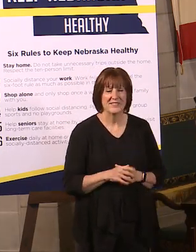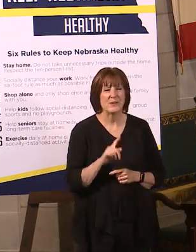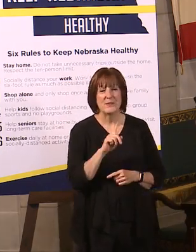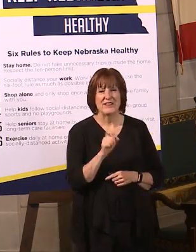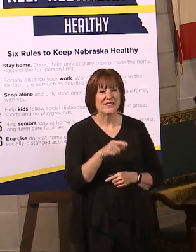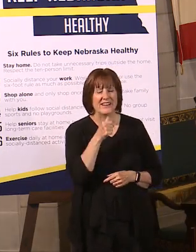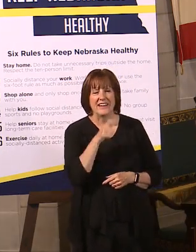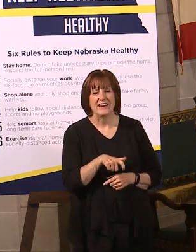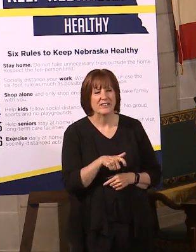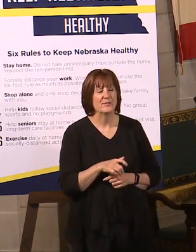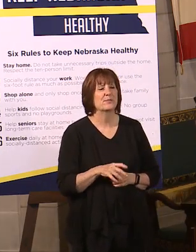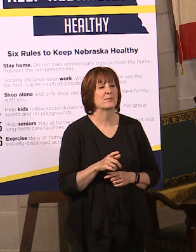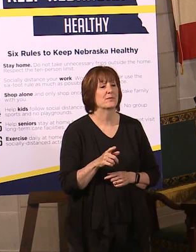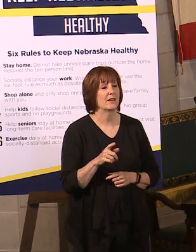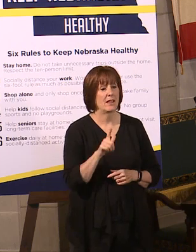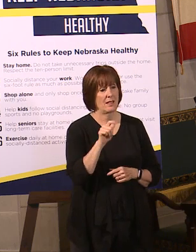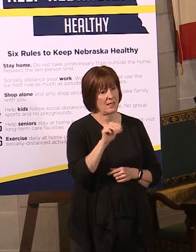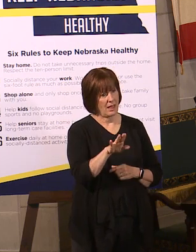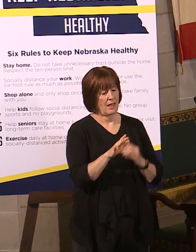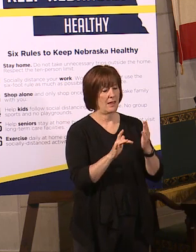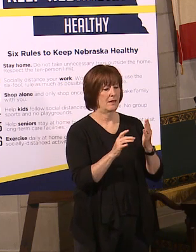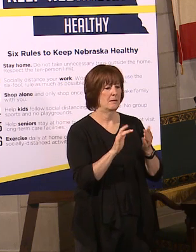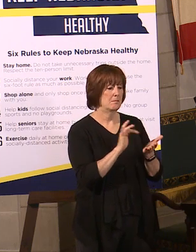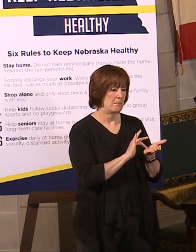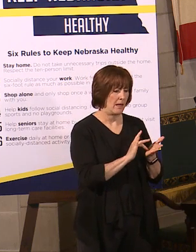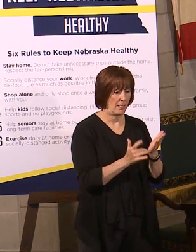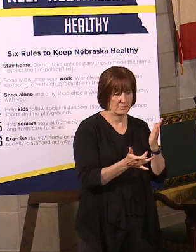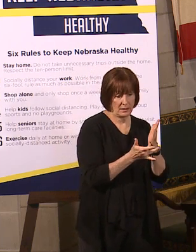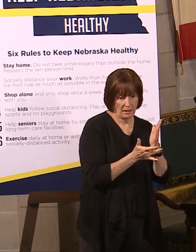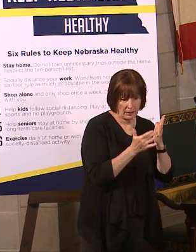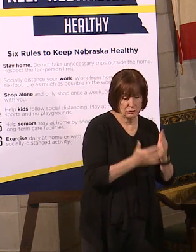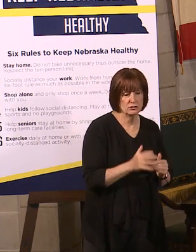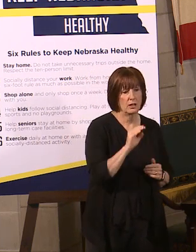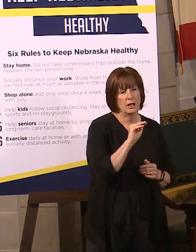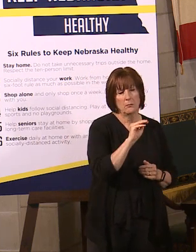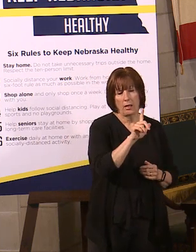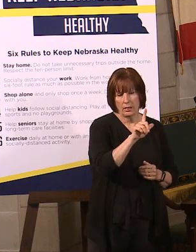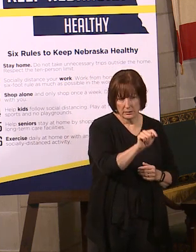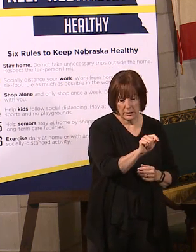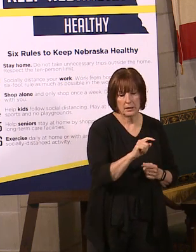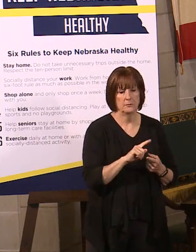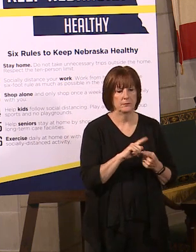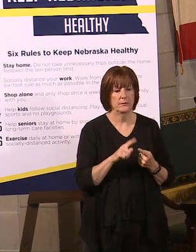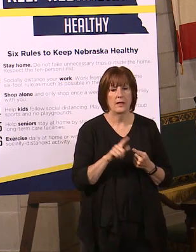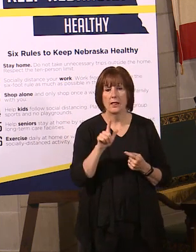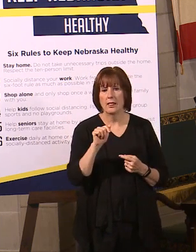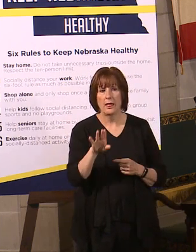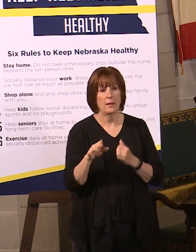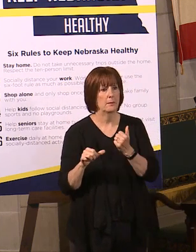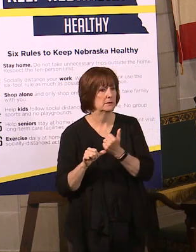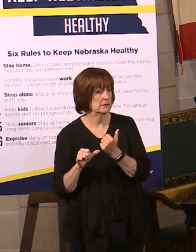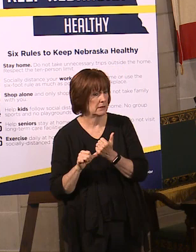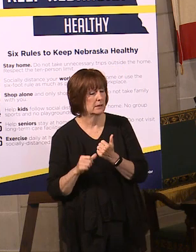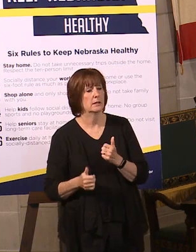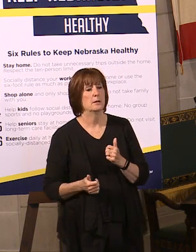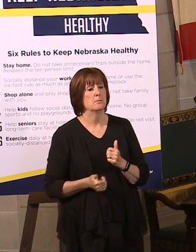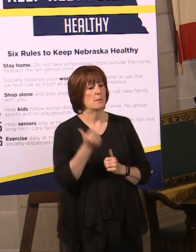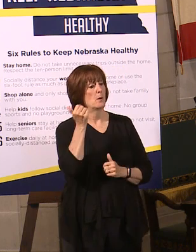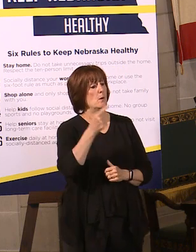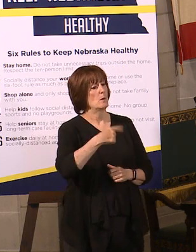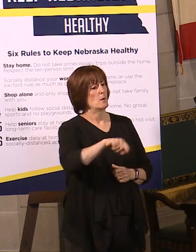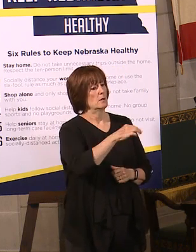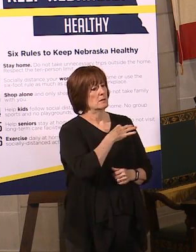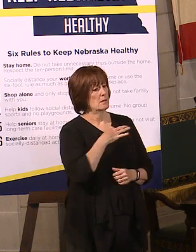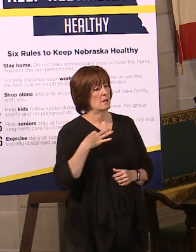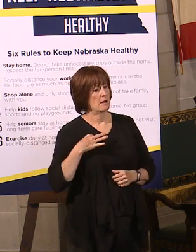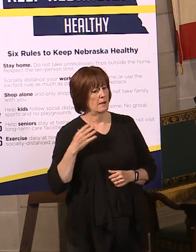In the lab, you have medical technologists, you have medical MLTs, and you have lab assistants. Most of the staff that we